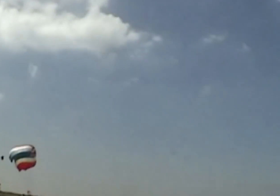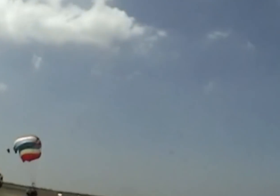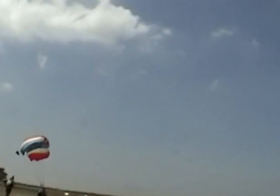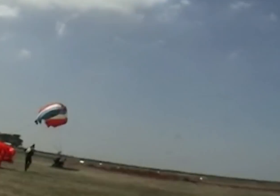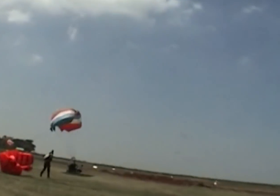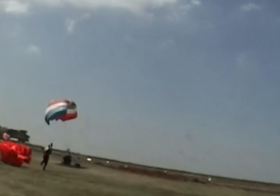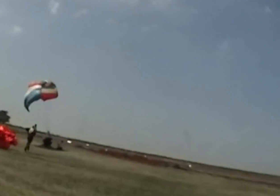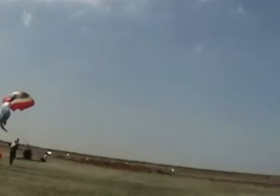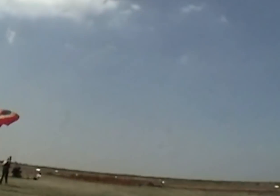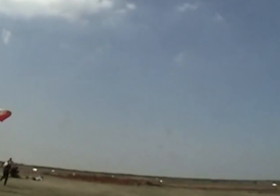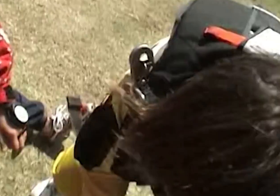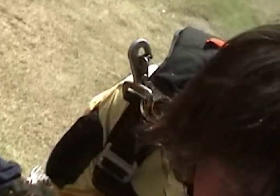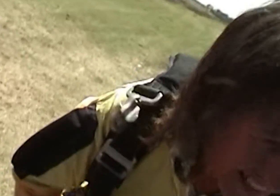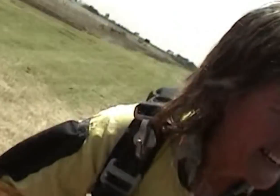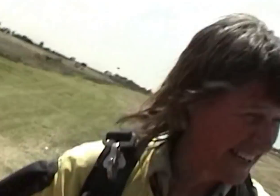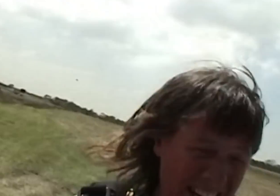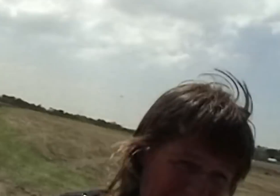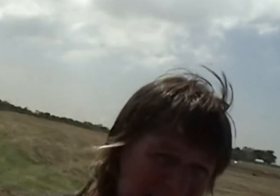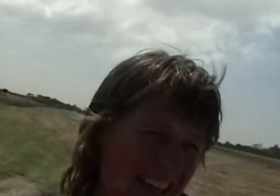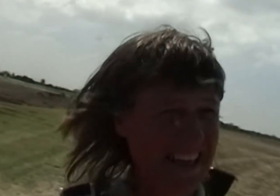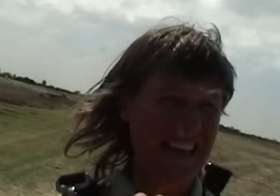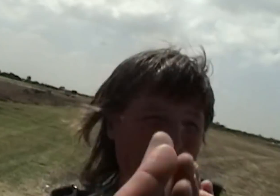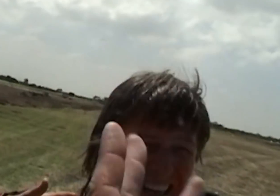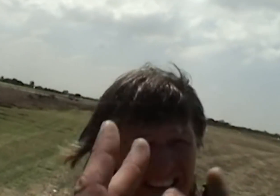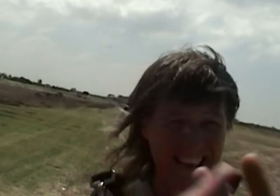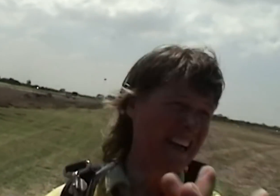And then when I landed on the ground, I was so happy.